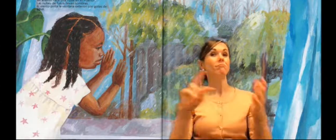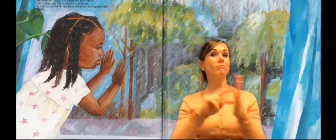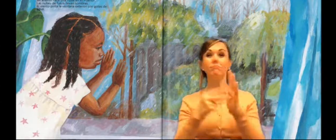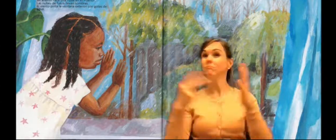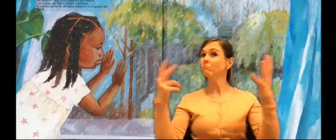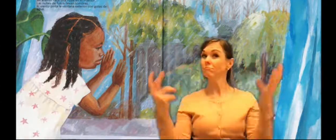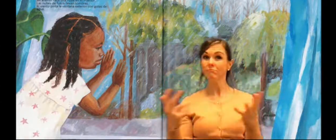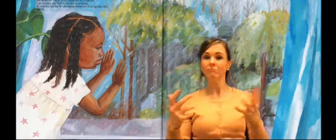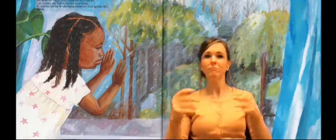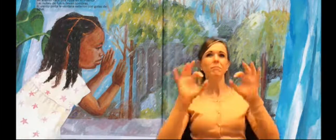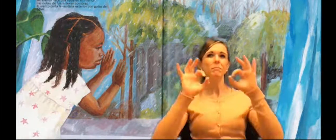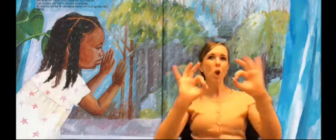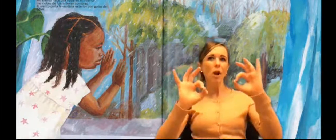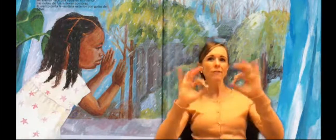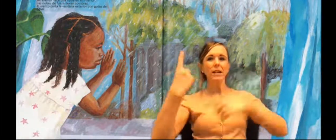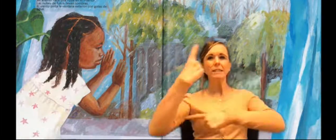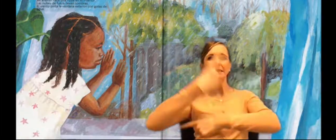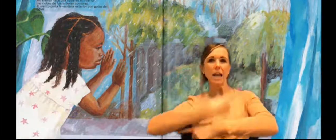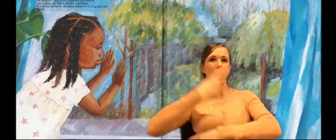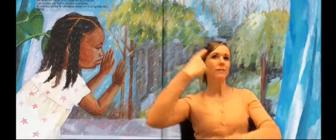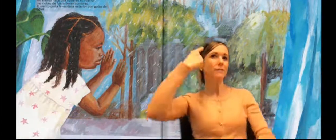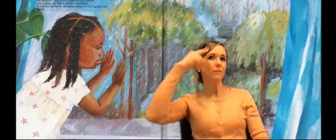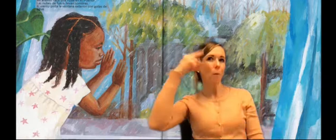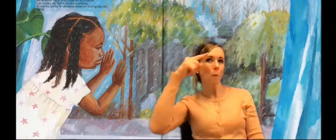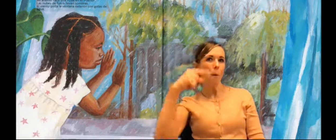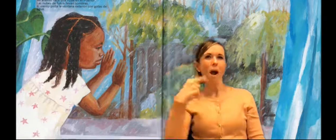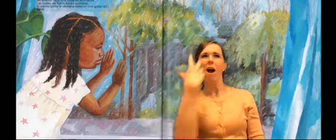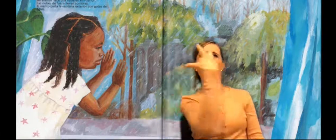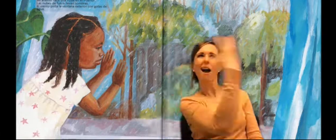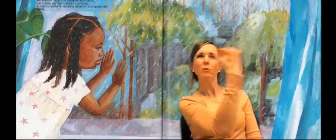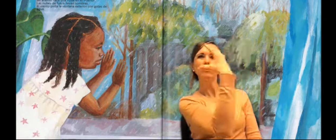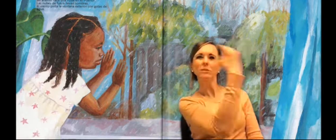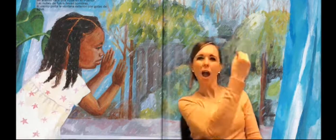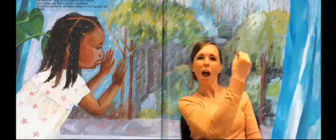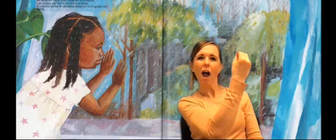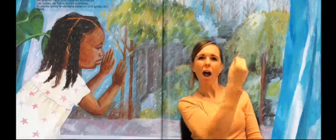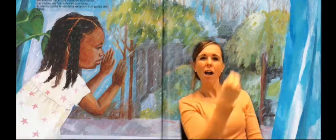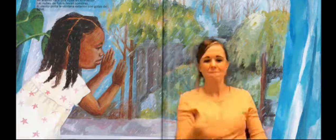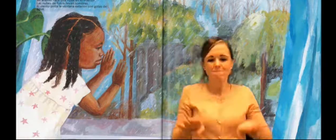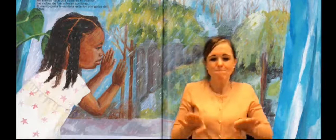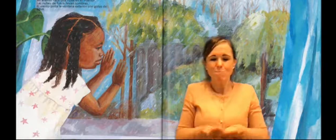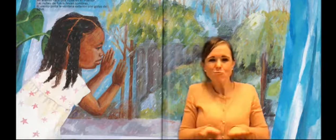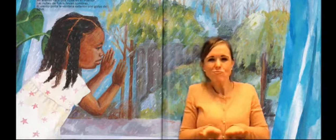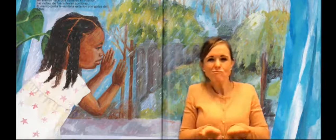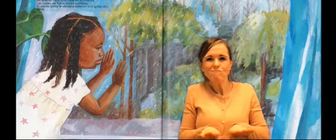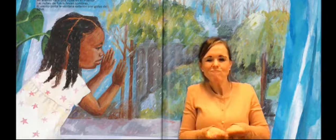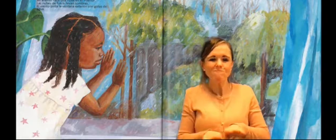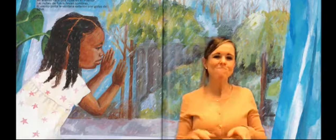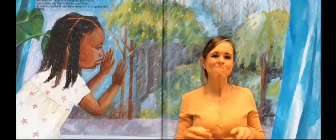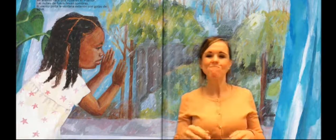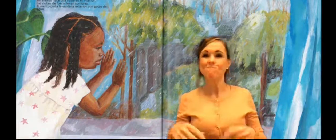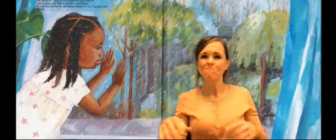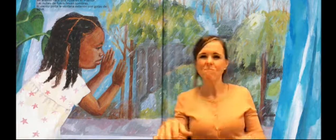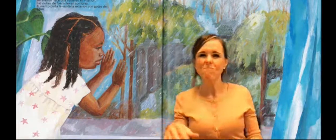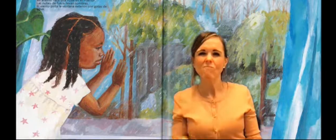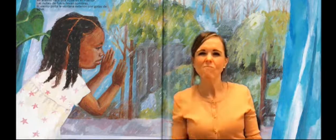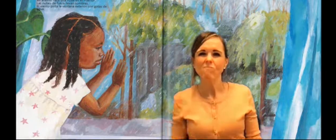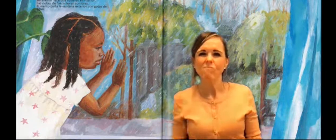It's raining, which means it's the perfect day to go outside in boots